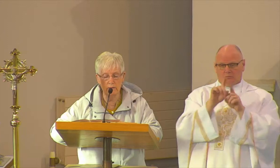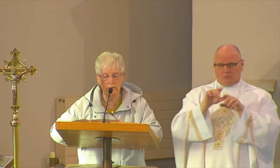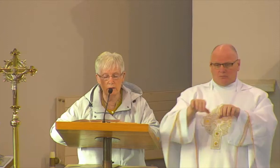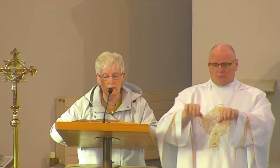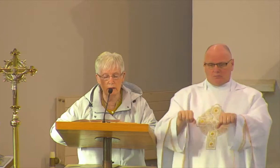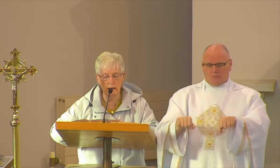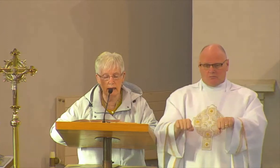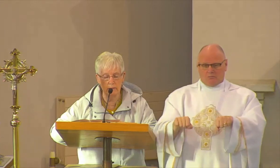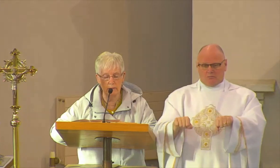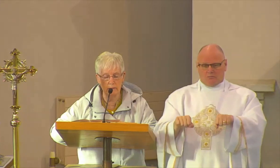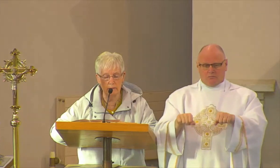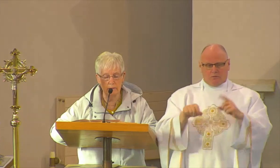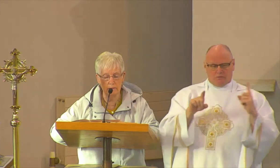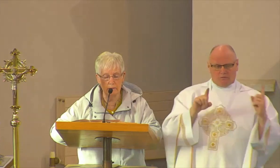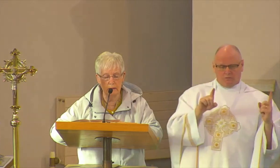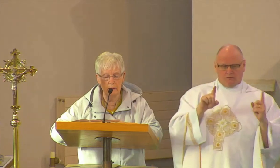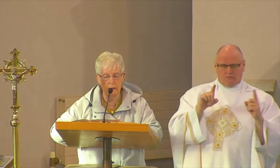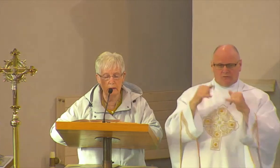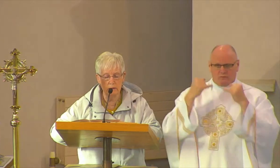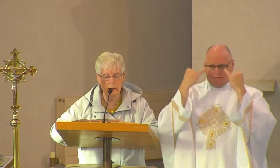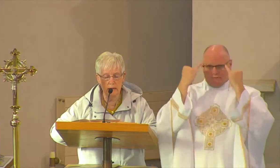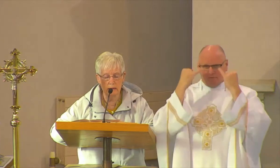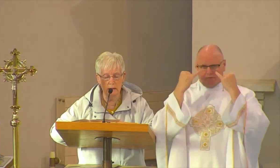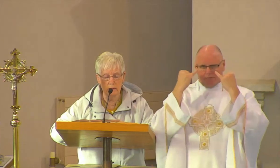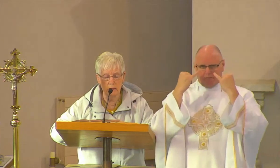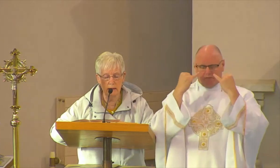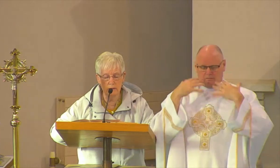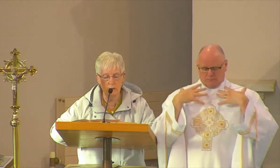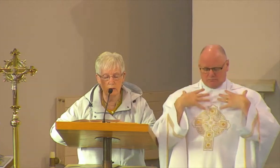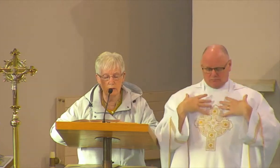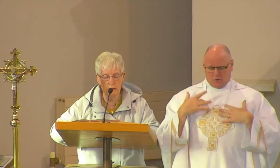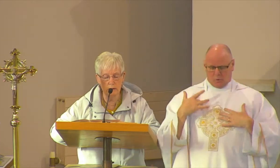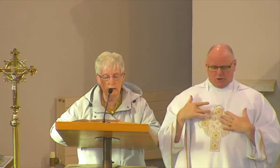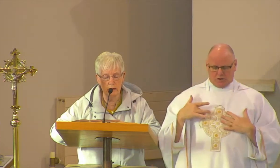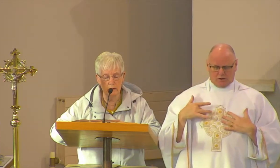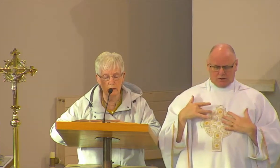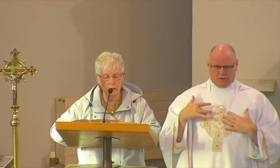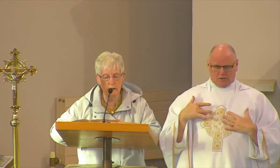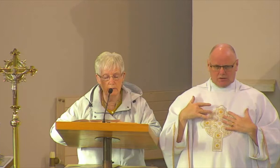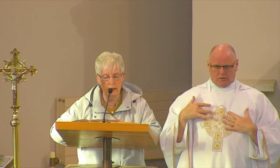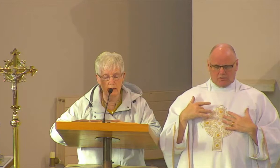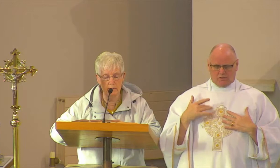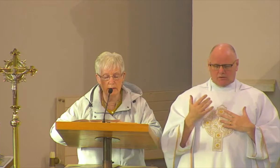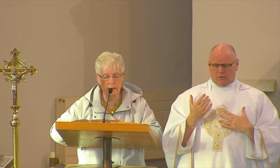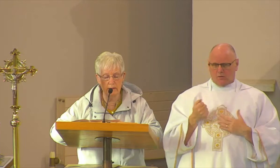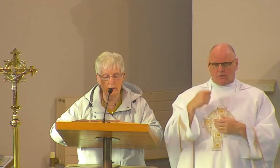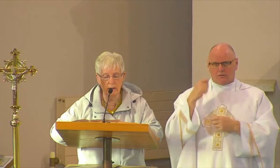of the Lamb, dressed in white robes and holding palms in their